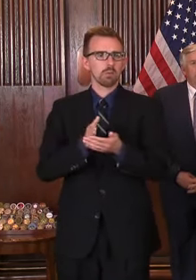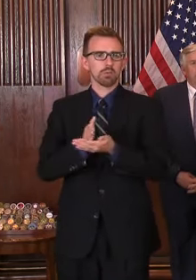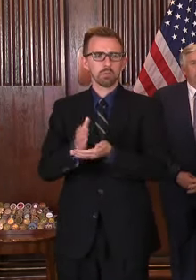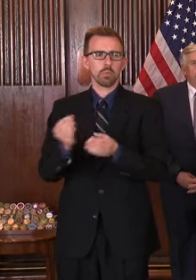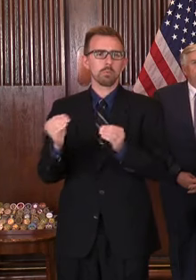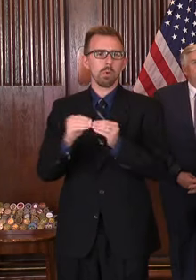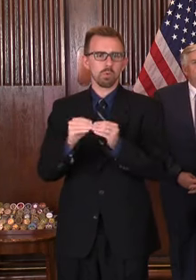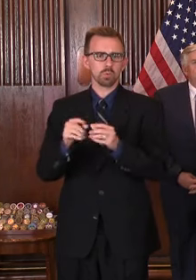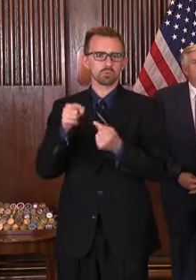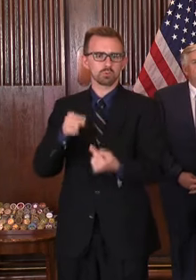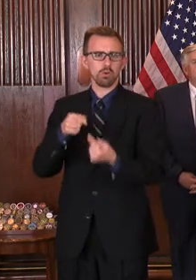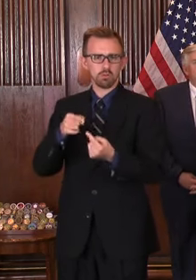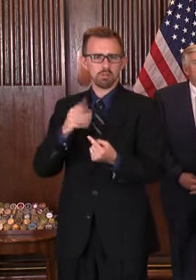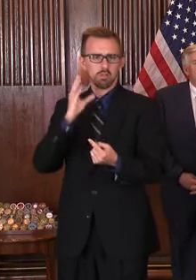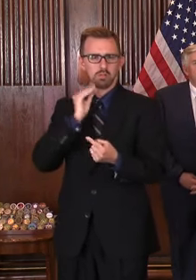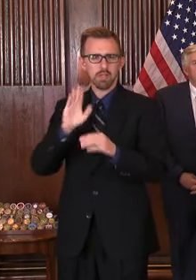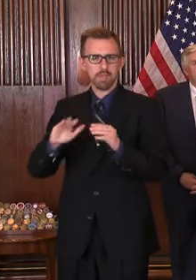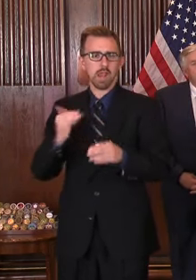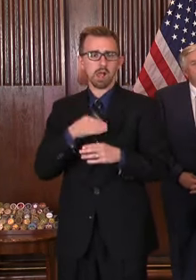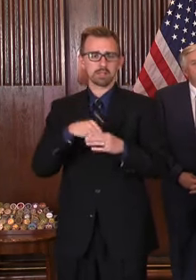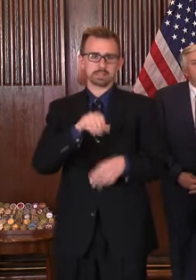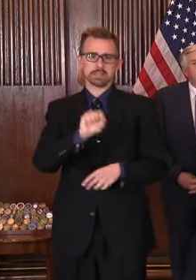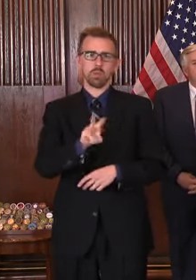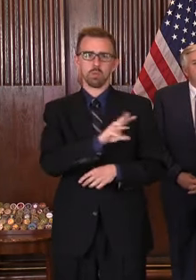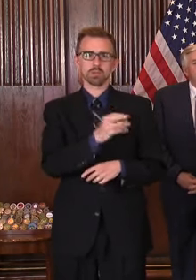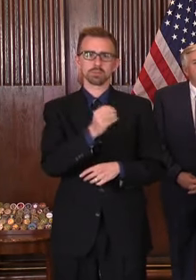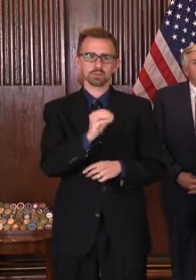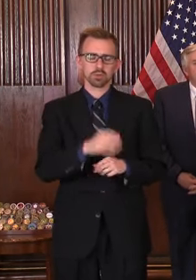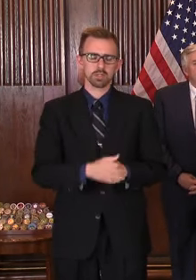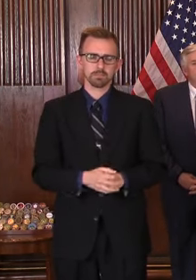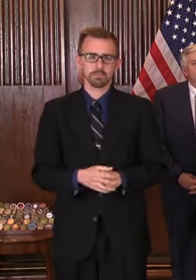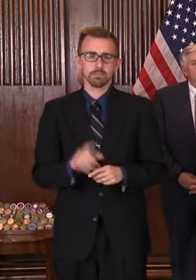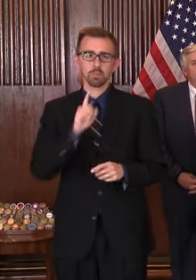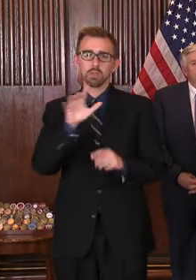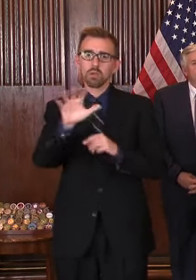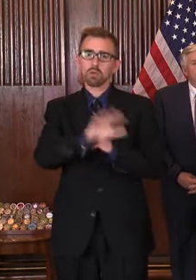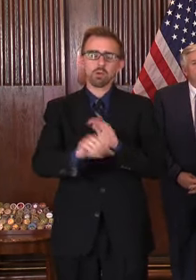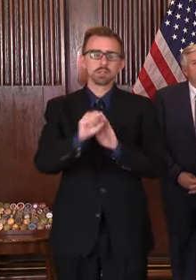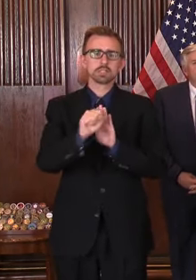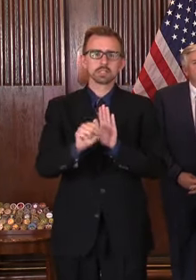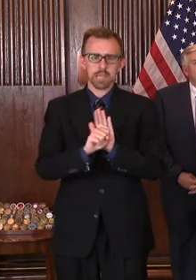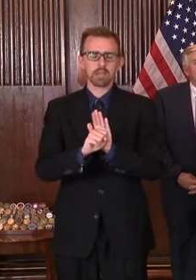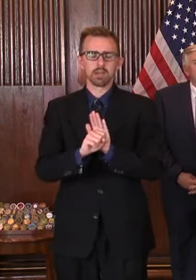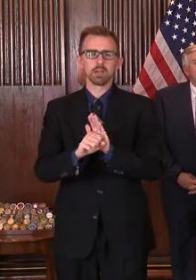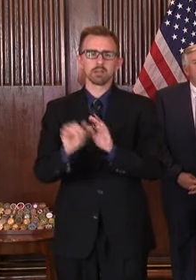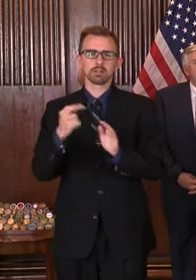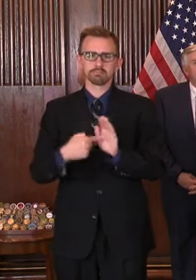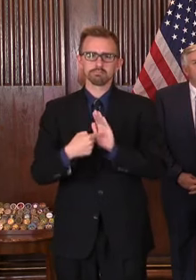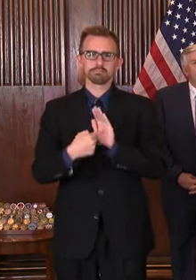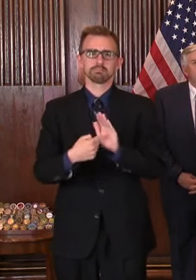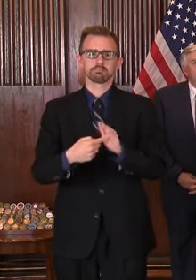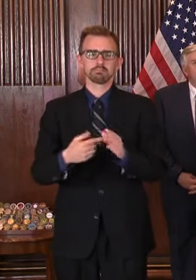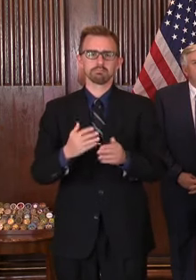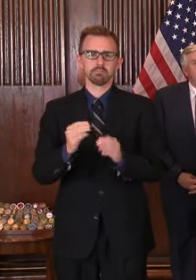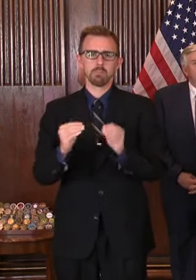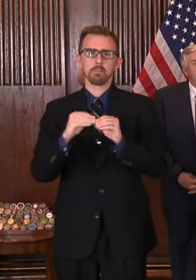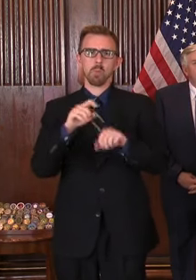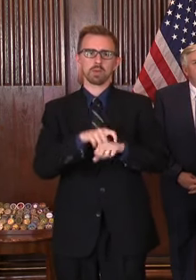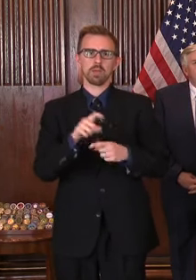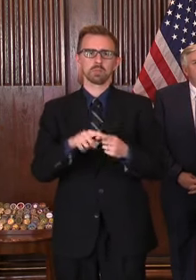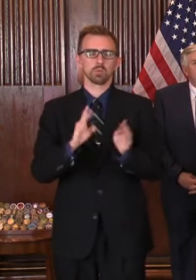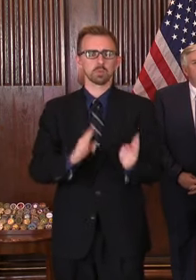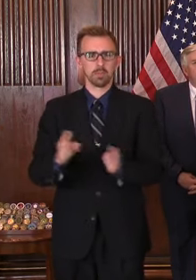more struggles than we have in Southwest Missouri, but what it's done across the state is it's afforded us some time to